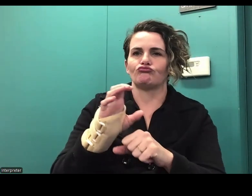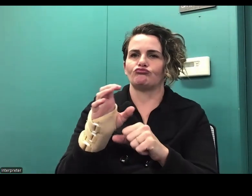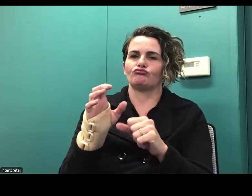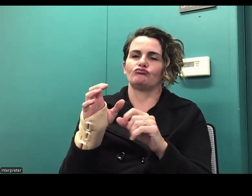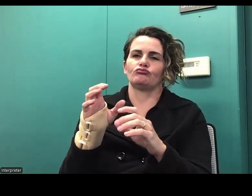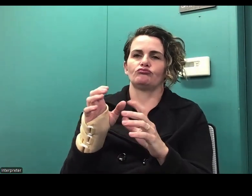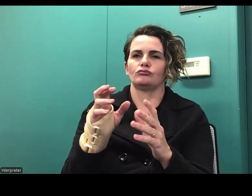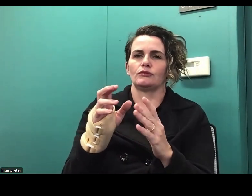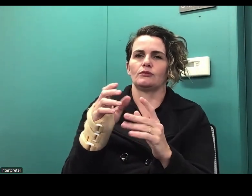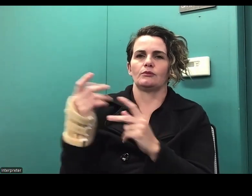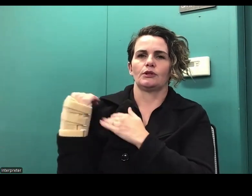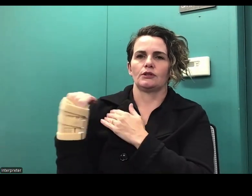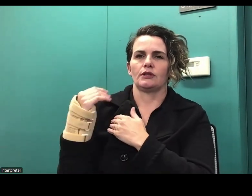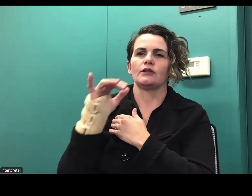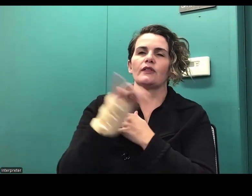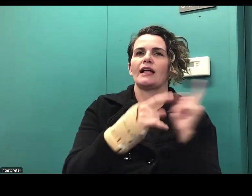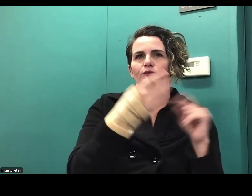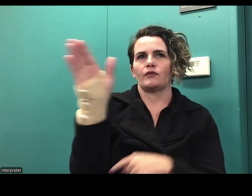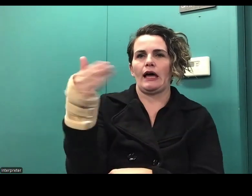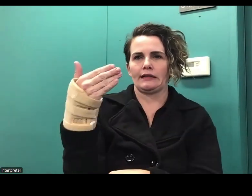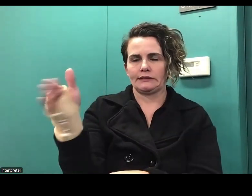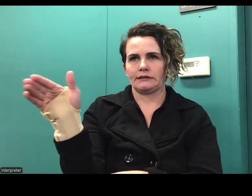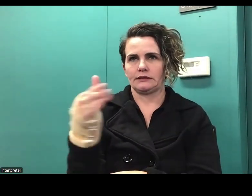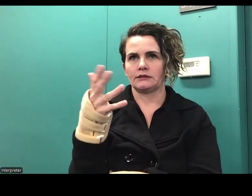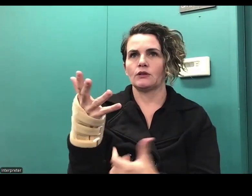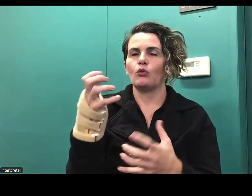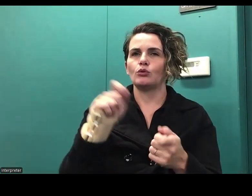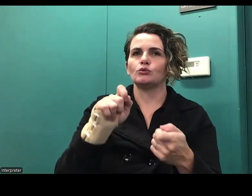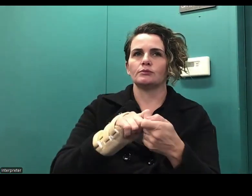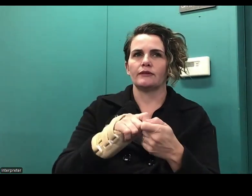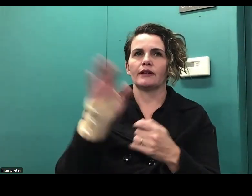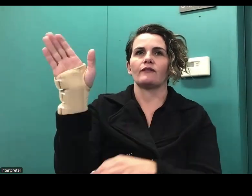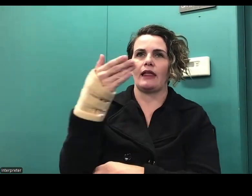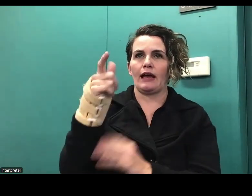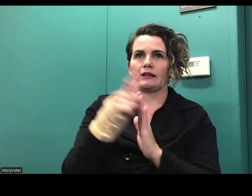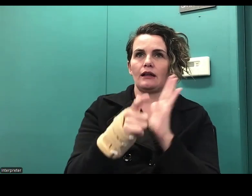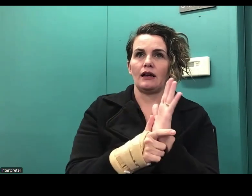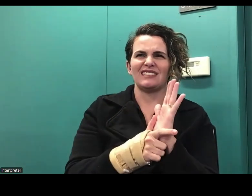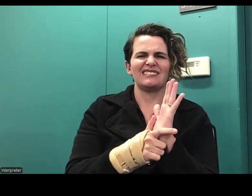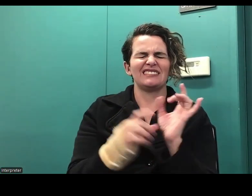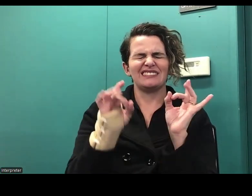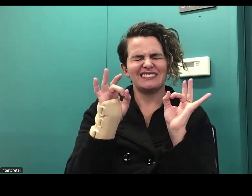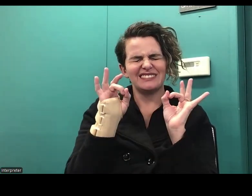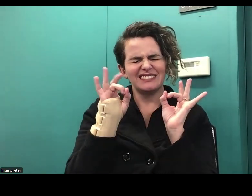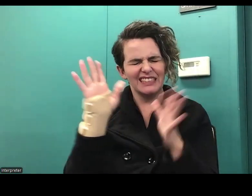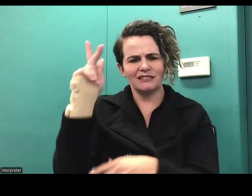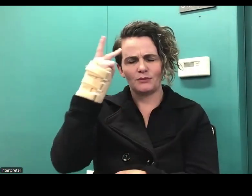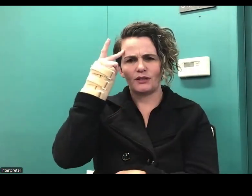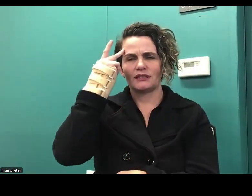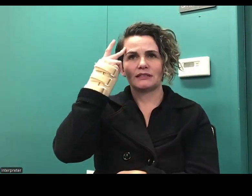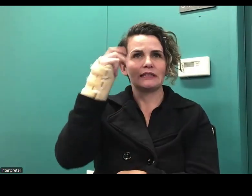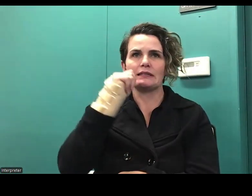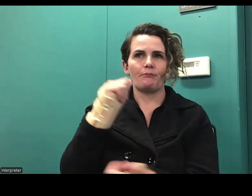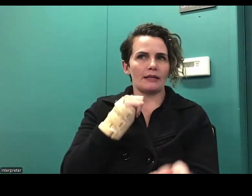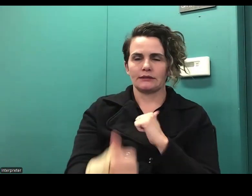So this is where like flags get into play, and they wanted to do a specific flag law it was dirty. It was dirty politics, and it didn't